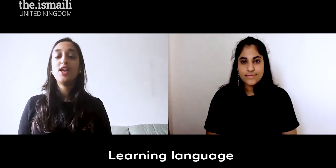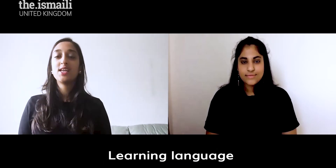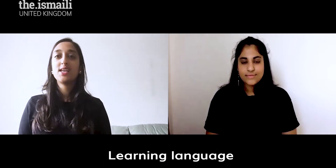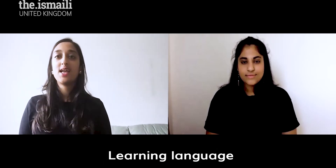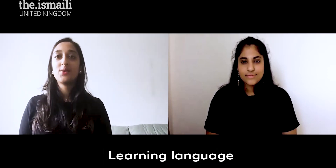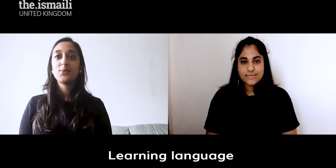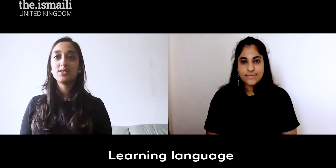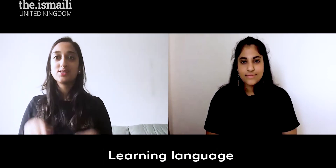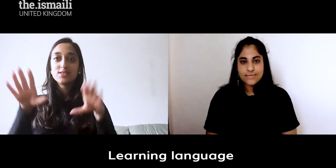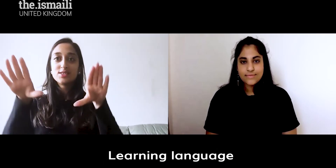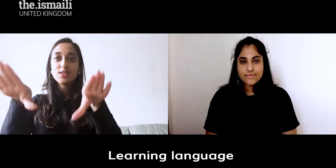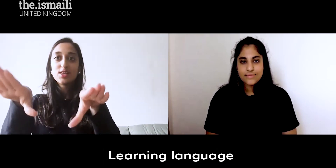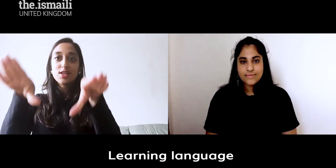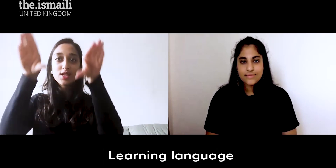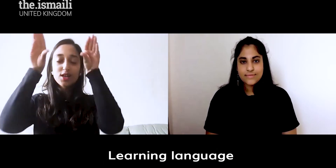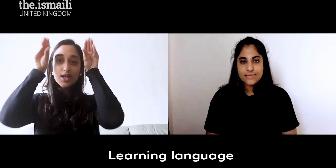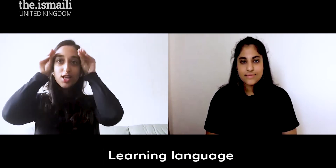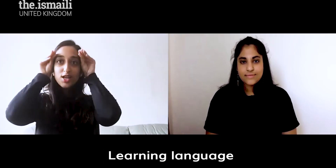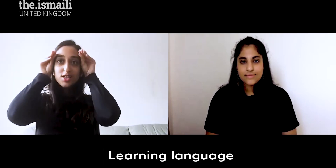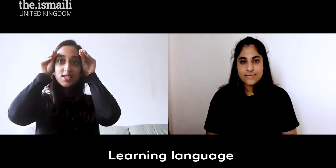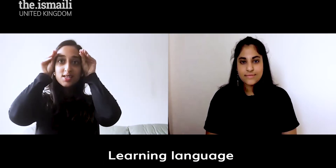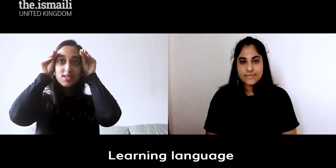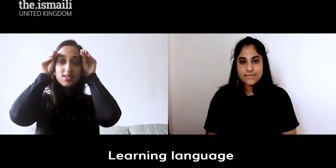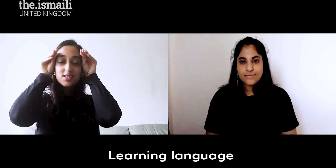Learning language. Learning.